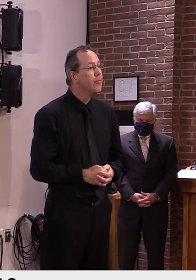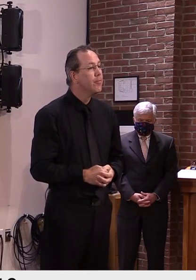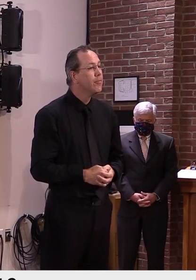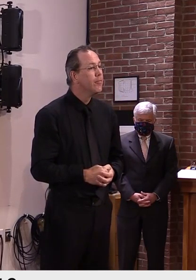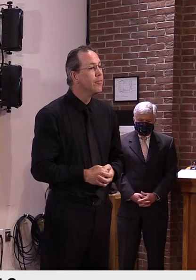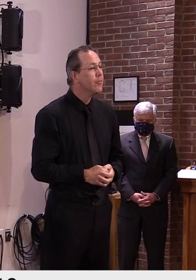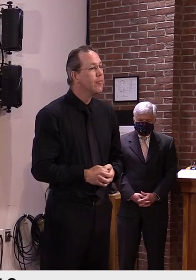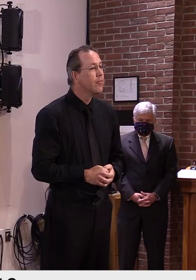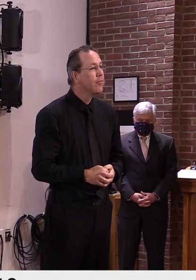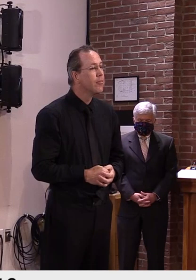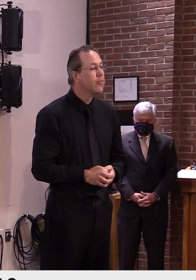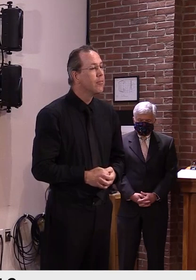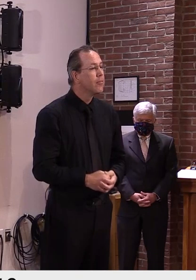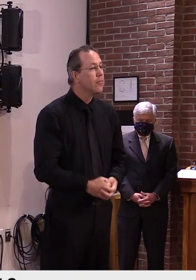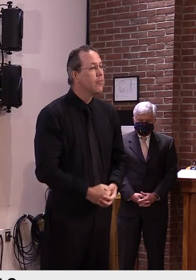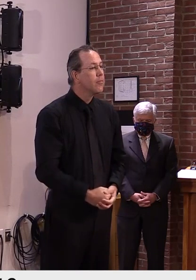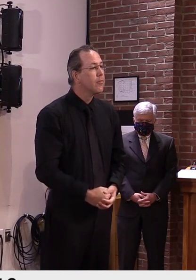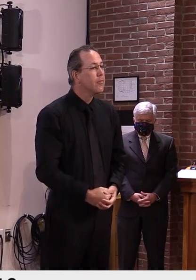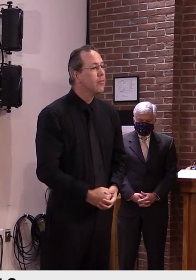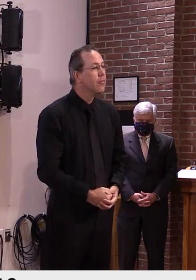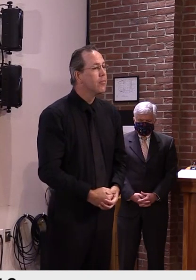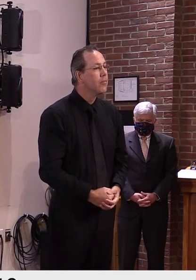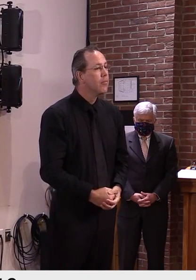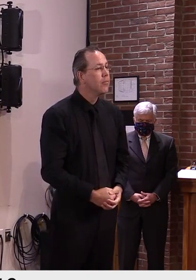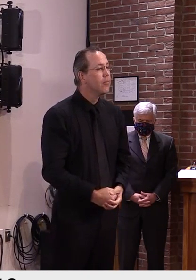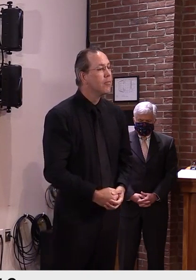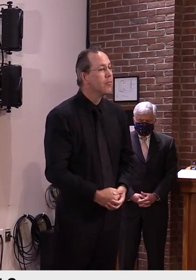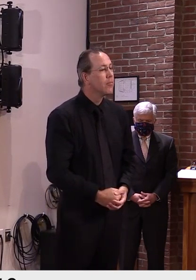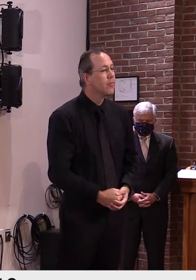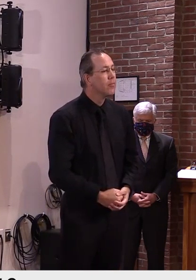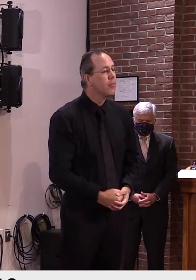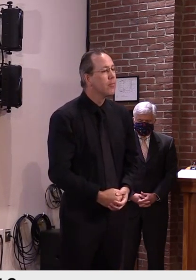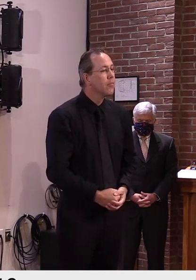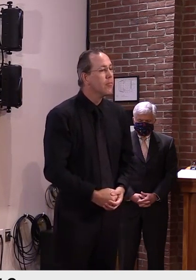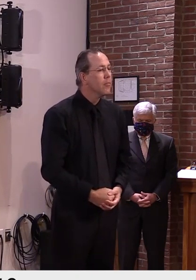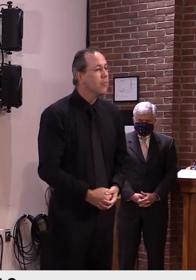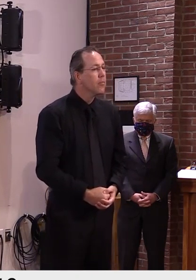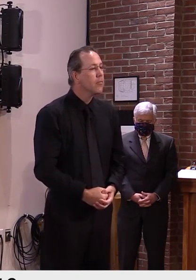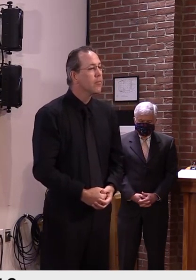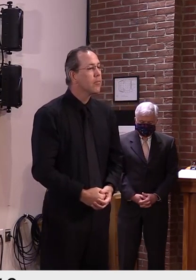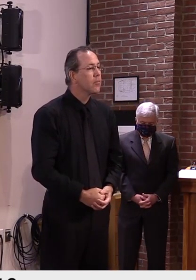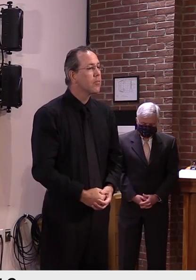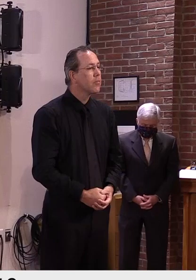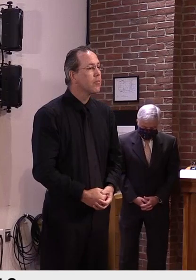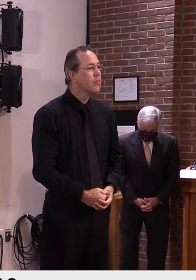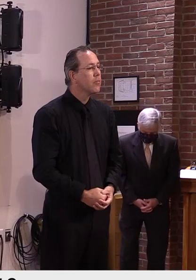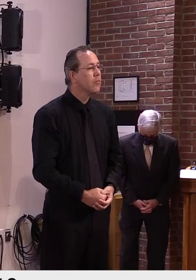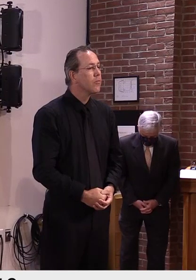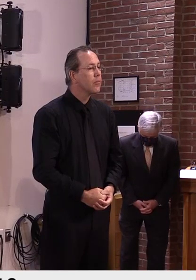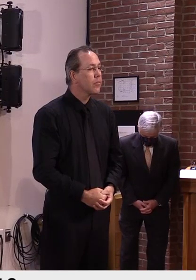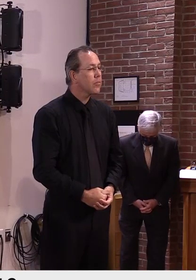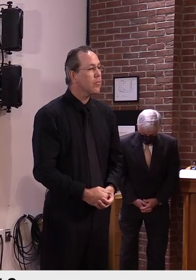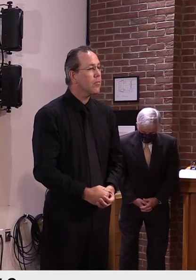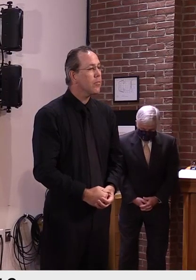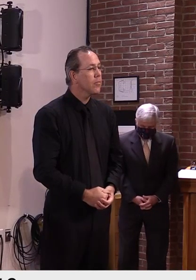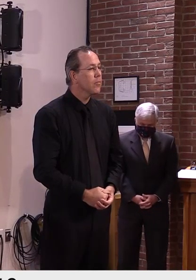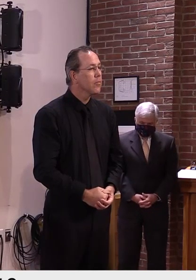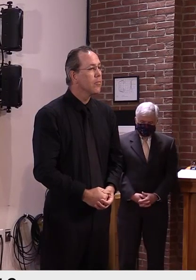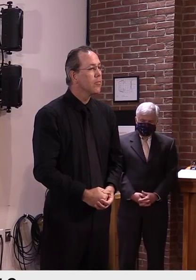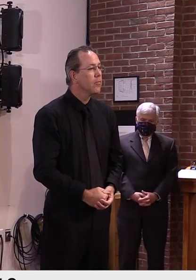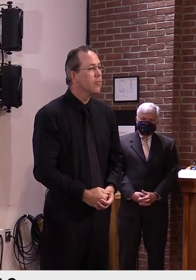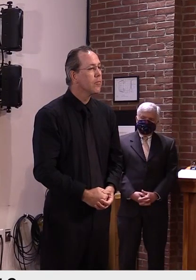model, that Orleans County is projected to see an increase in the number of